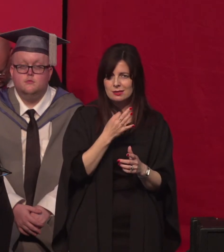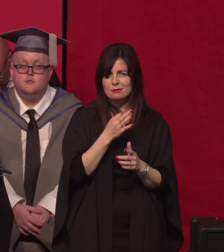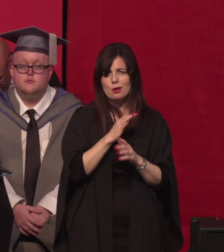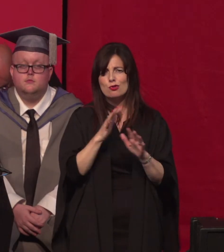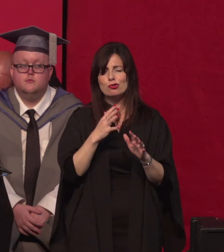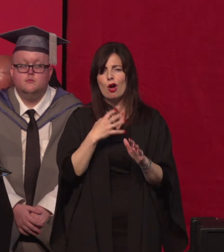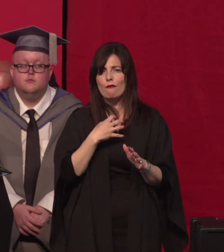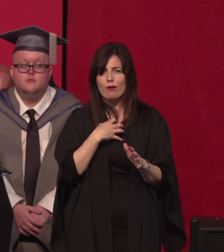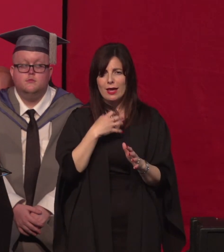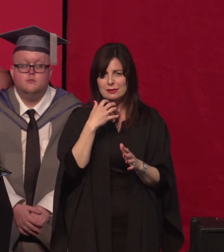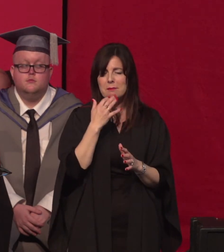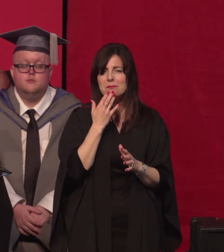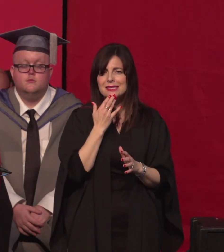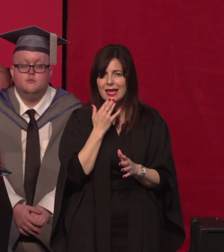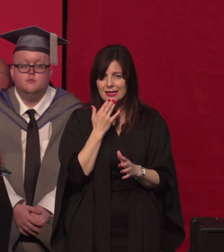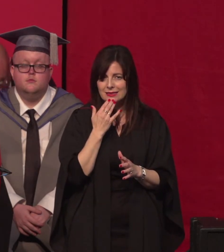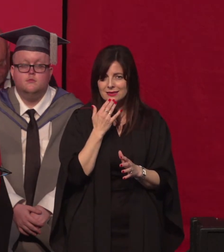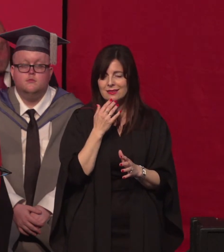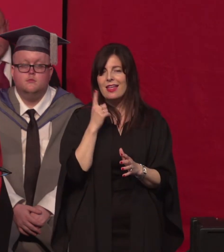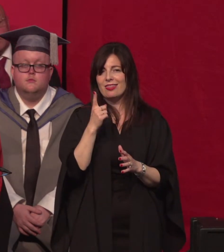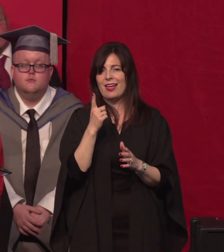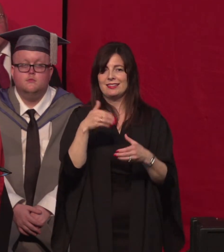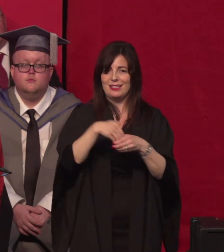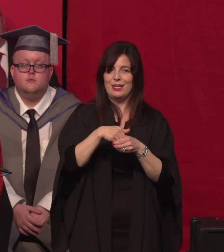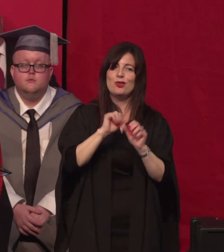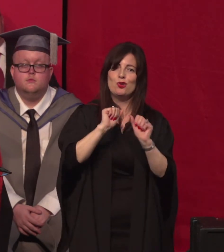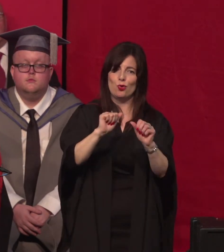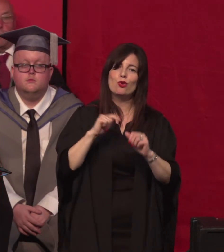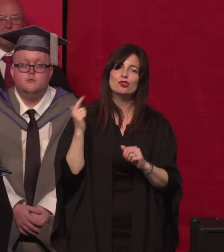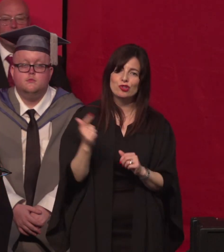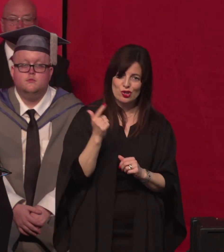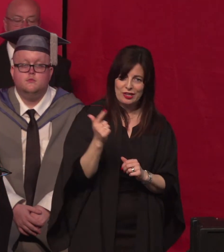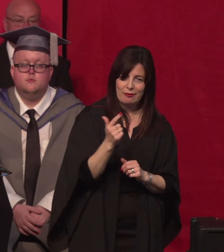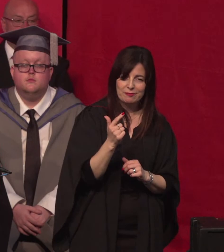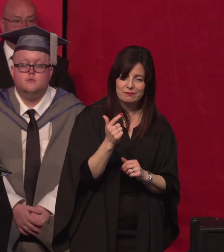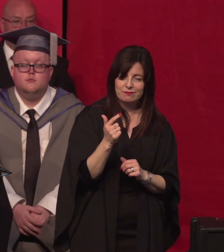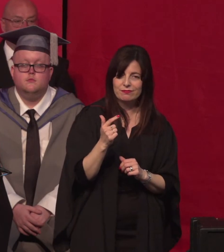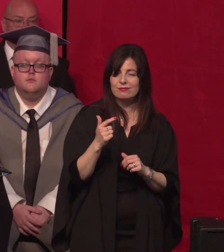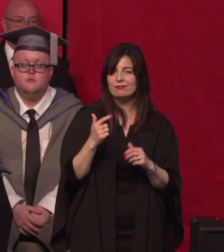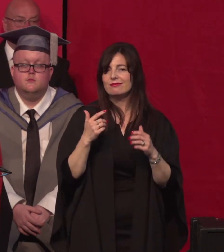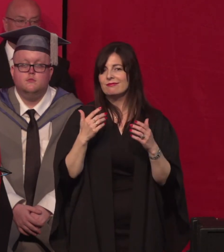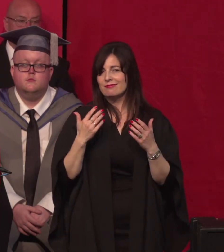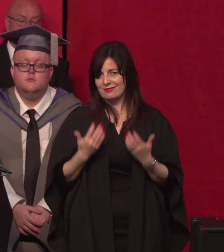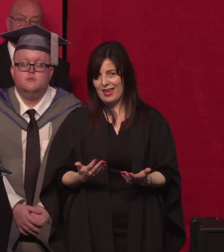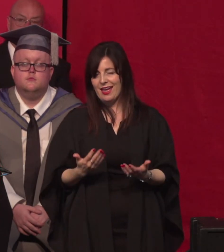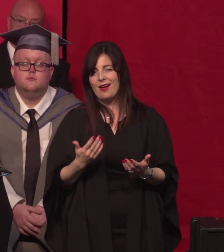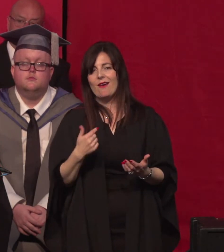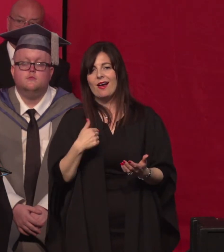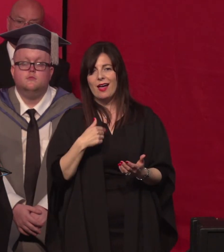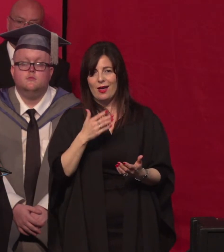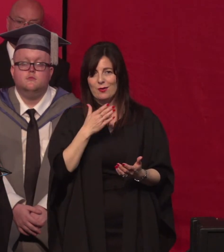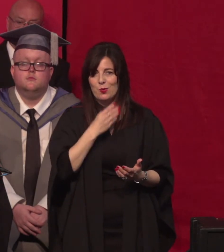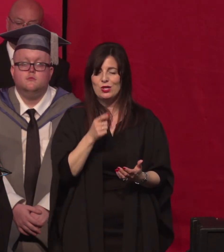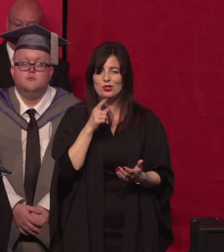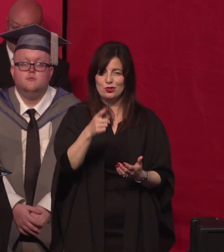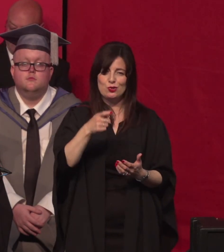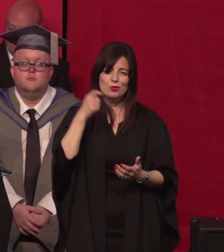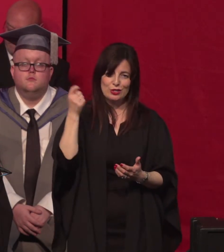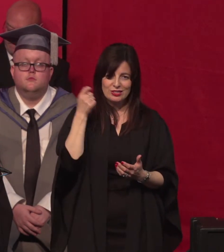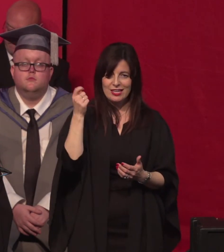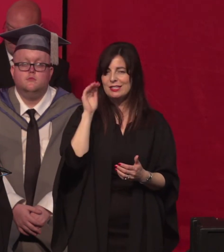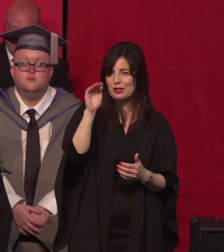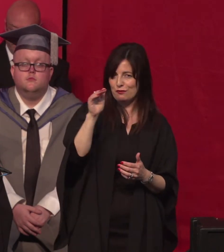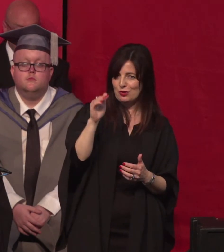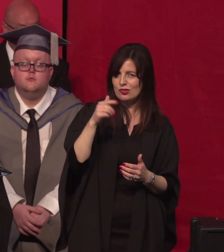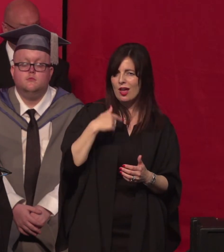afraid to make mistakes, because it's all part of that journey. For now, I wish you every success for the future,